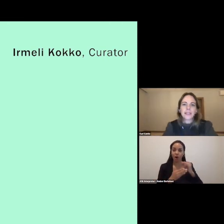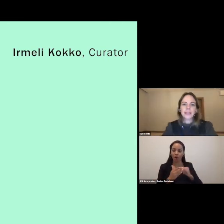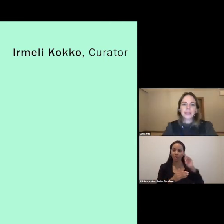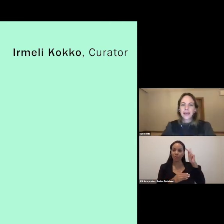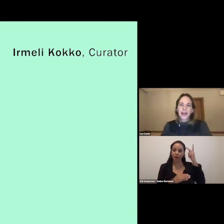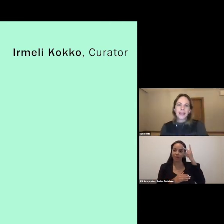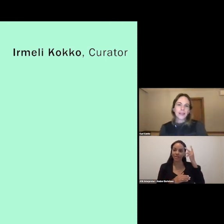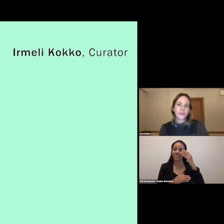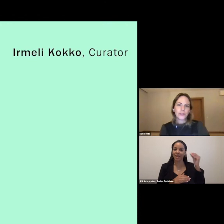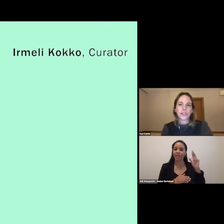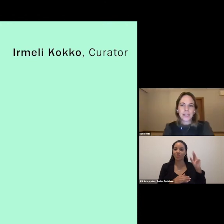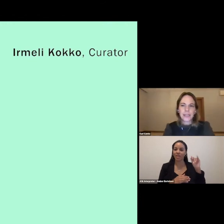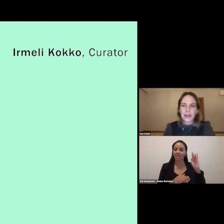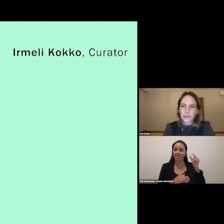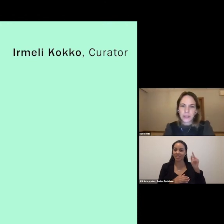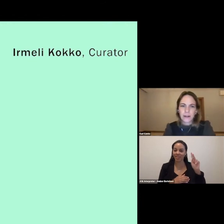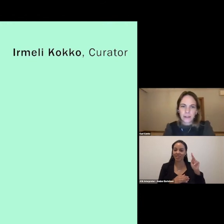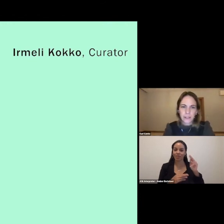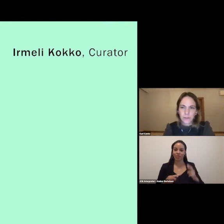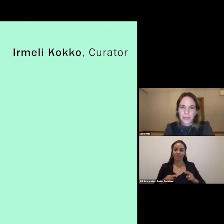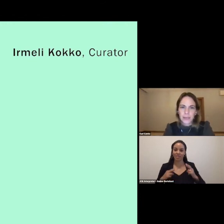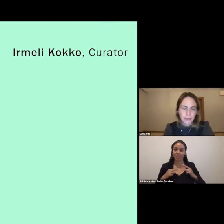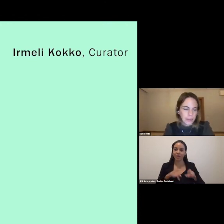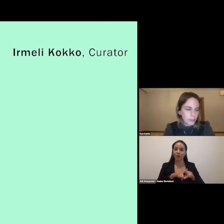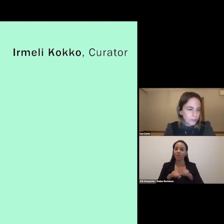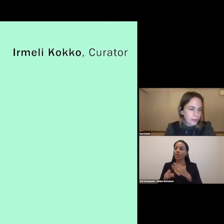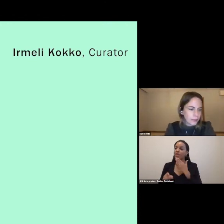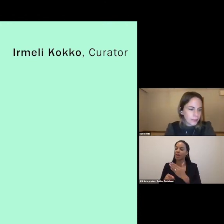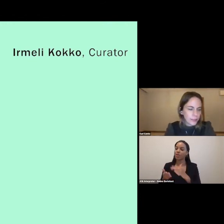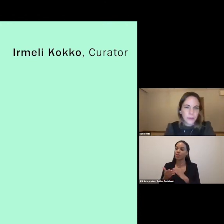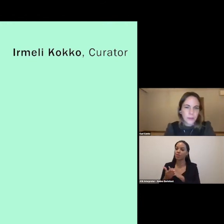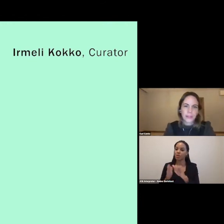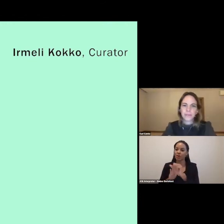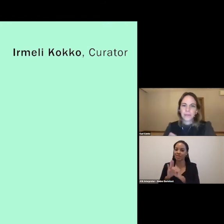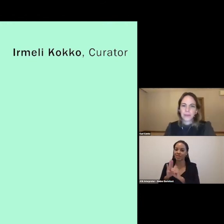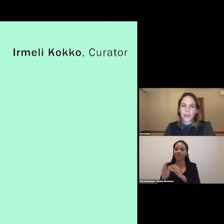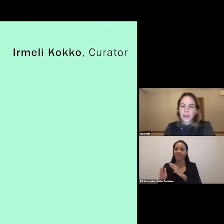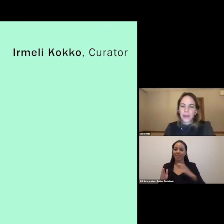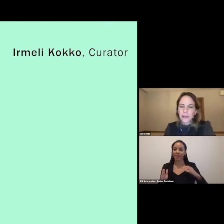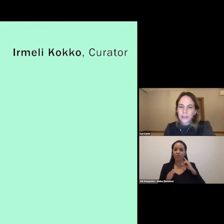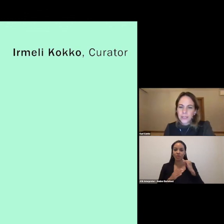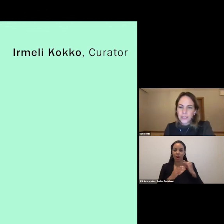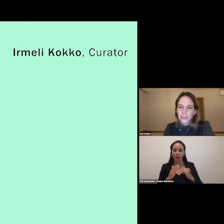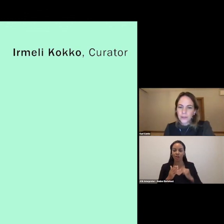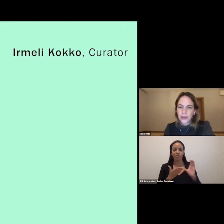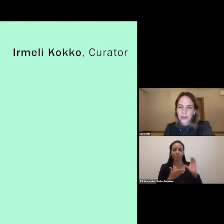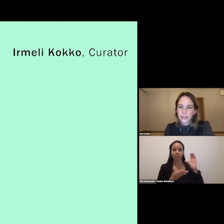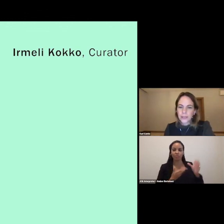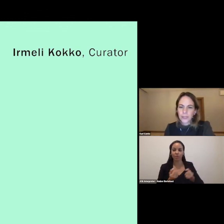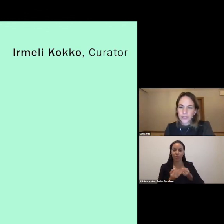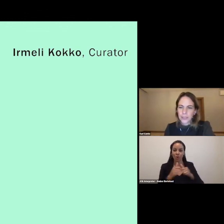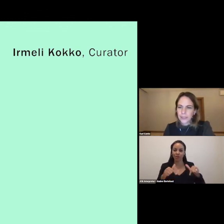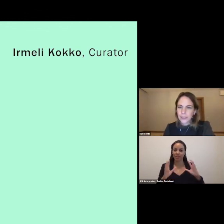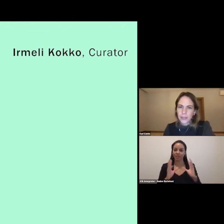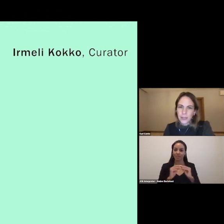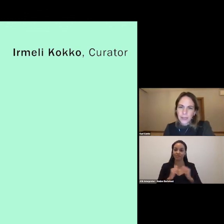Rethinking Residencies. And thank you to New York State Council on the Arts for being the major funder of this symposium. Founded